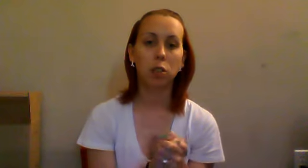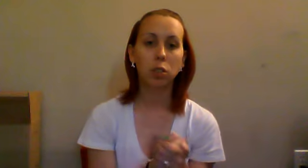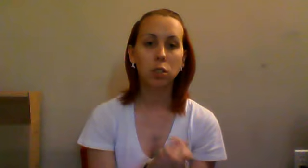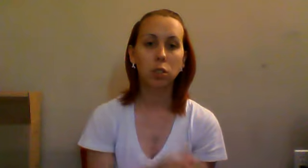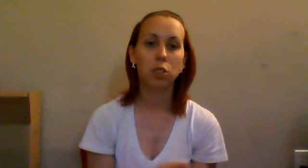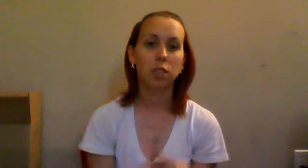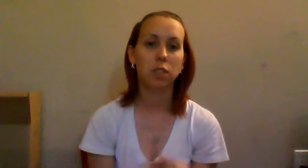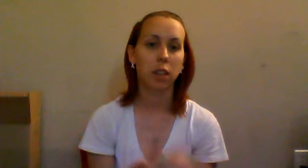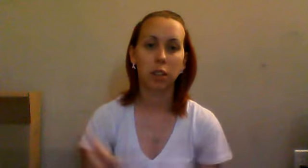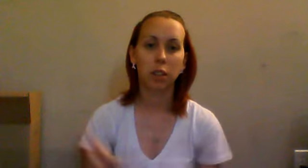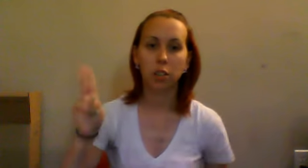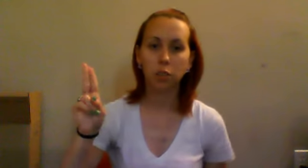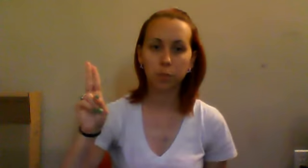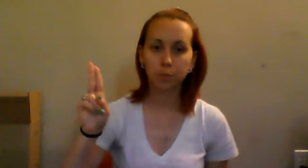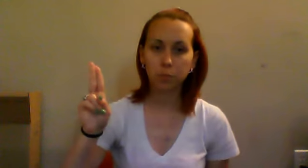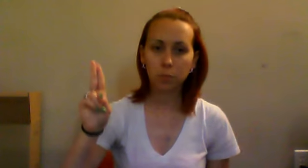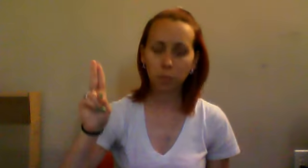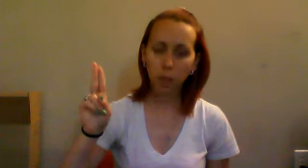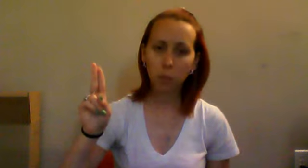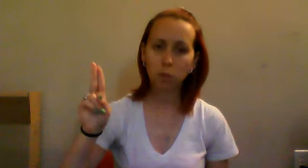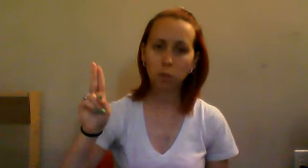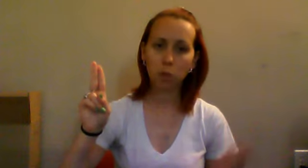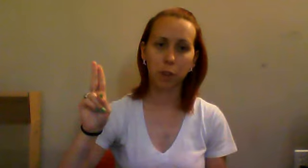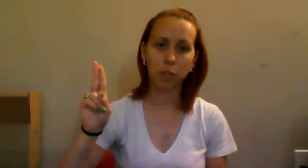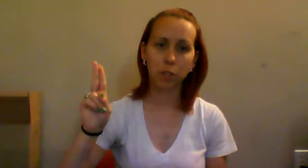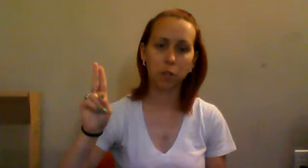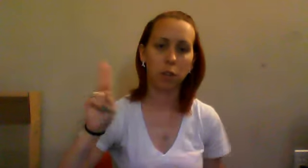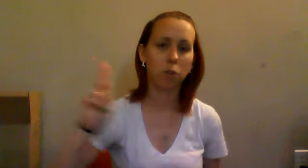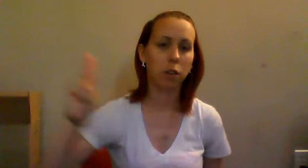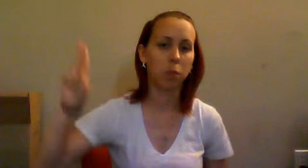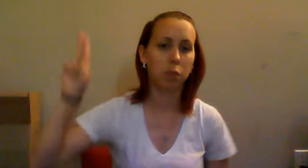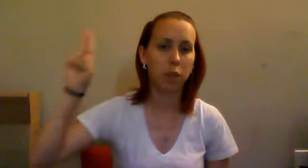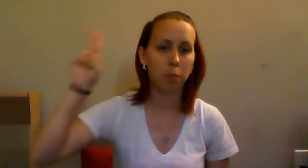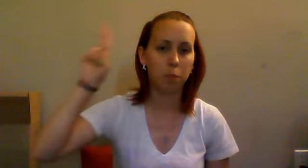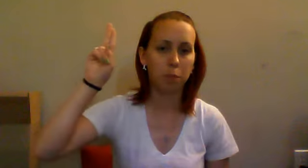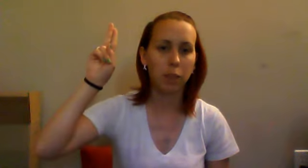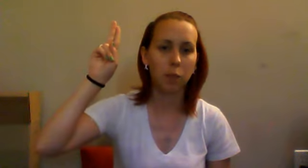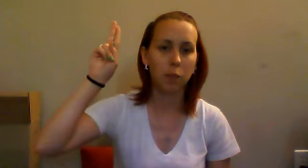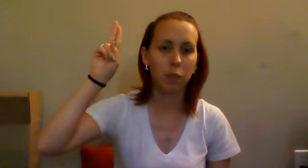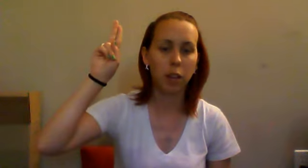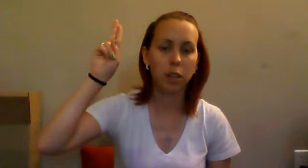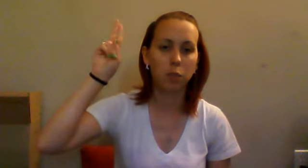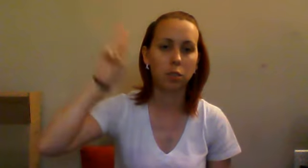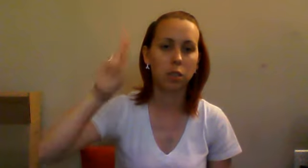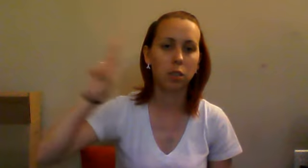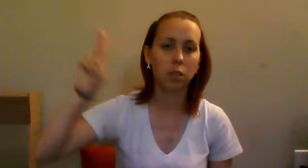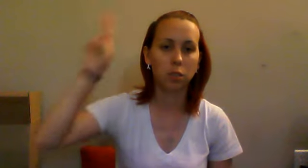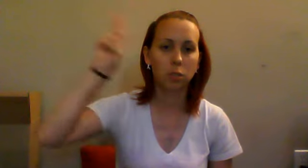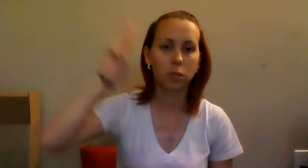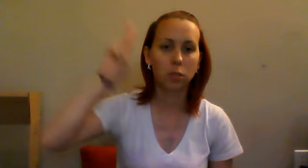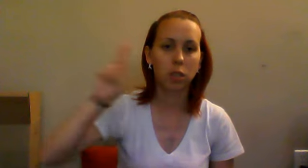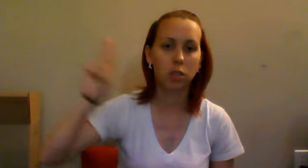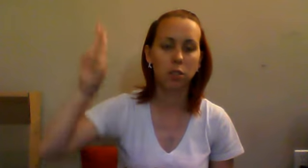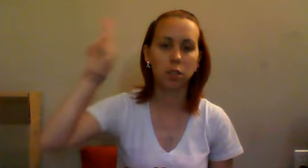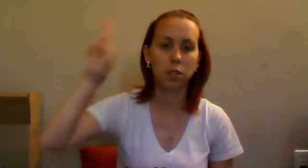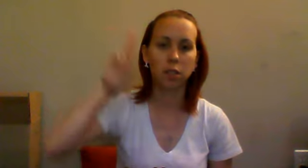Uncle, you just sign the letter U, and because we're referring to a male, we're going to put it up by the top of our head, and then we're just going to rotate it in a circle like this,